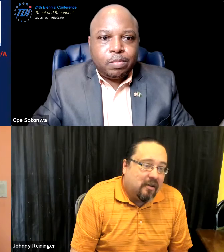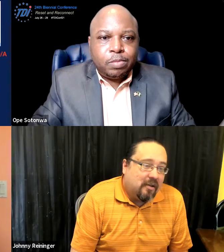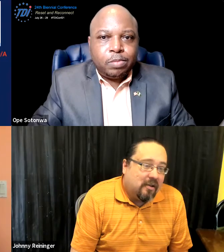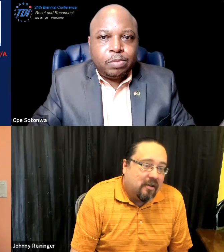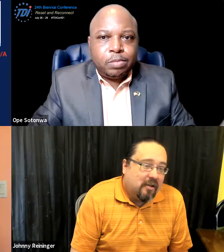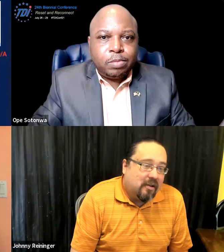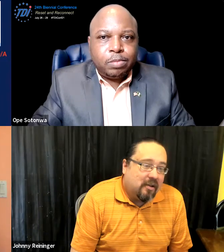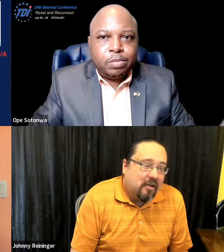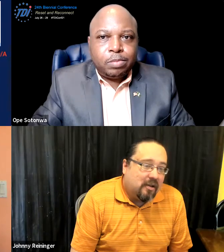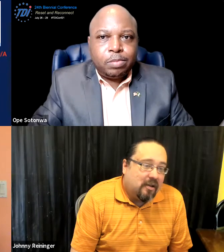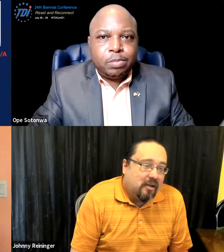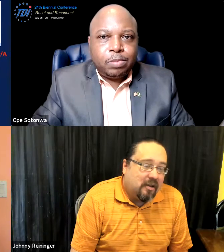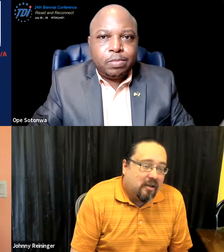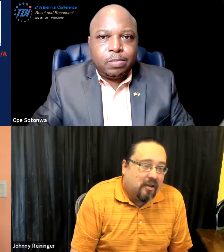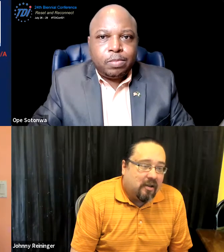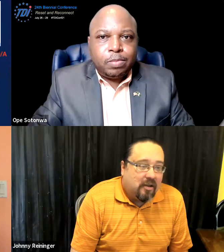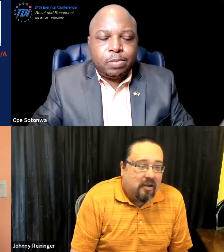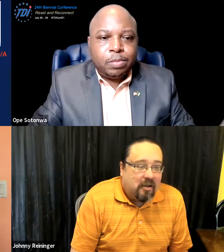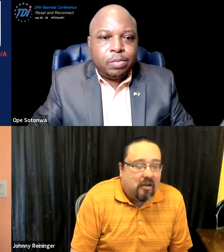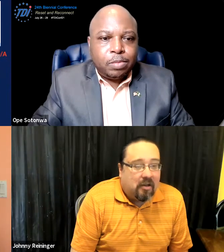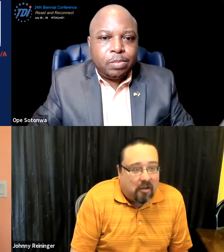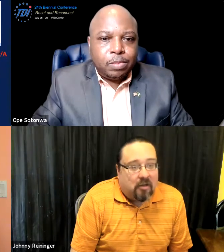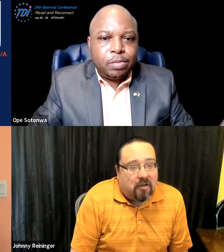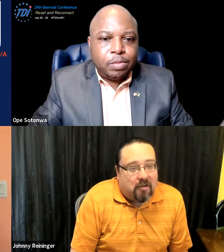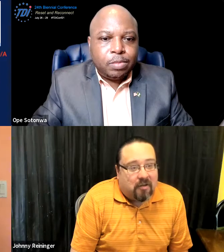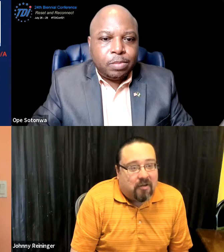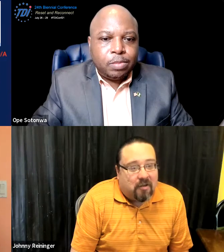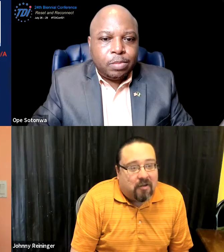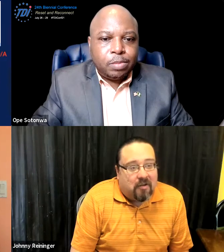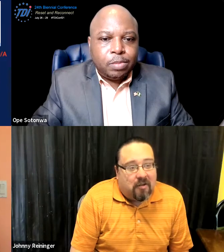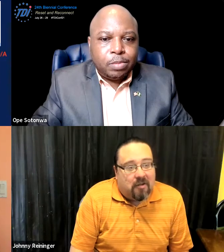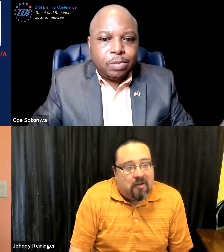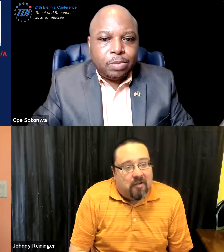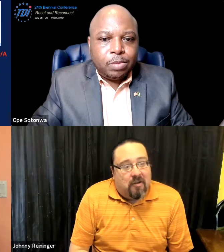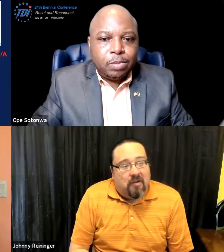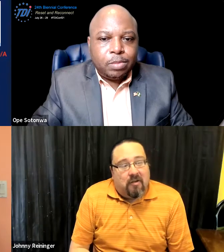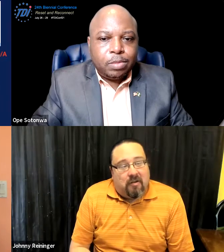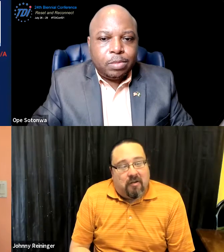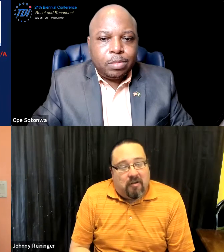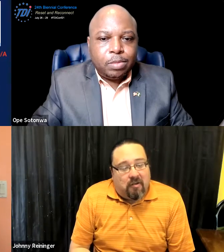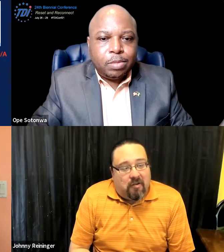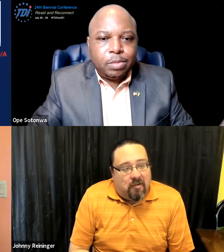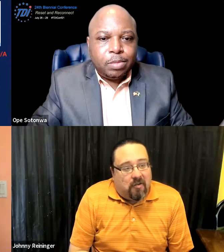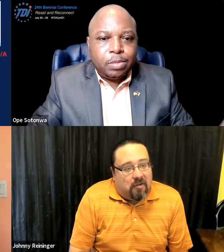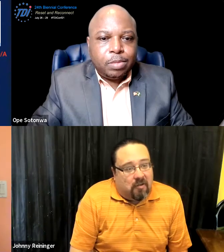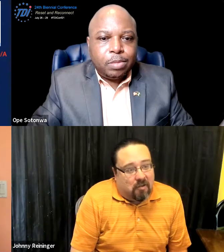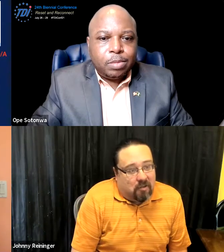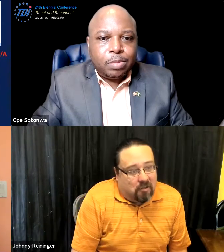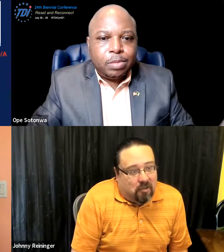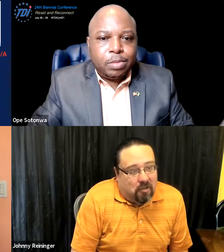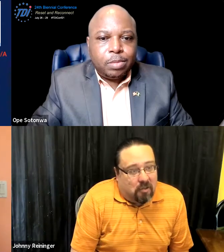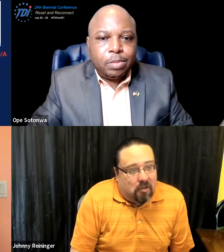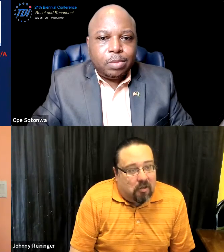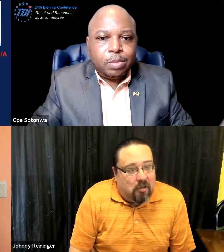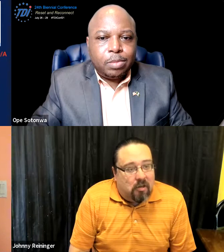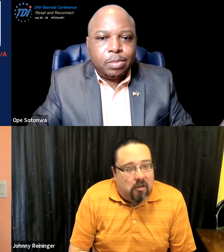challenge ourselves. We need to do what is right for our community. We need to do what's right with